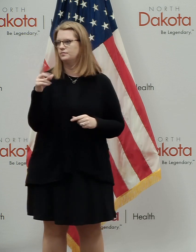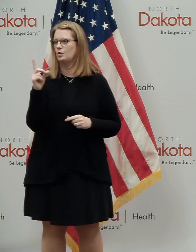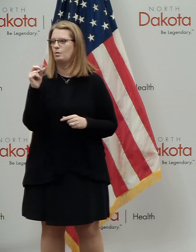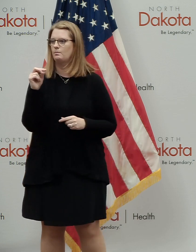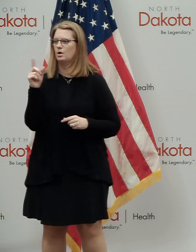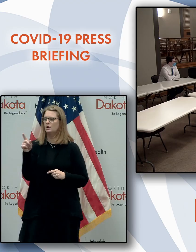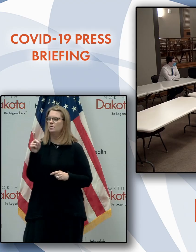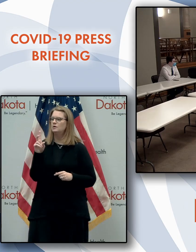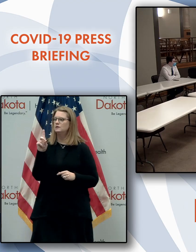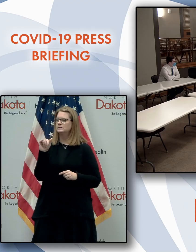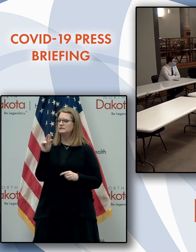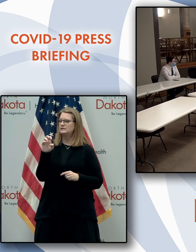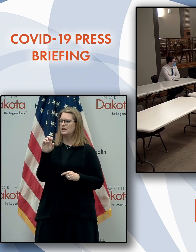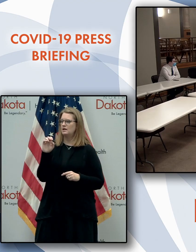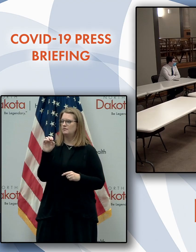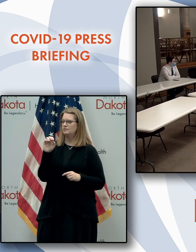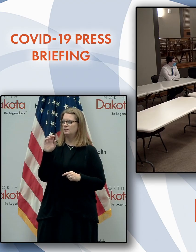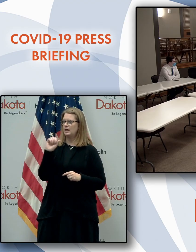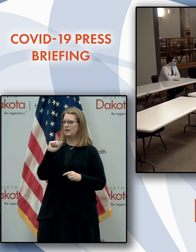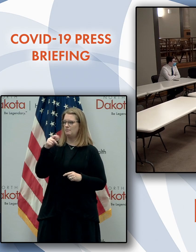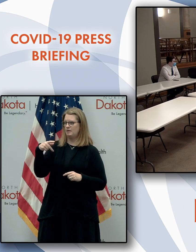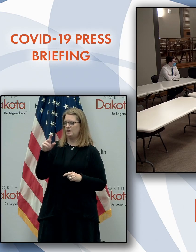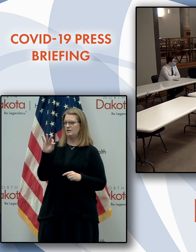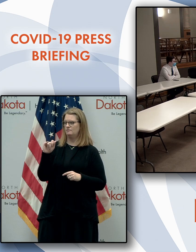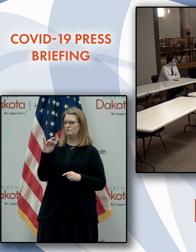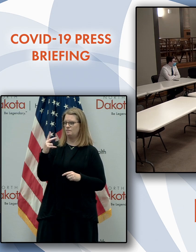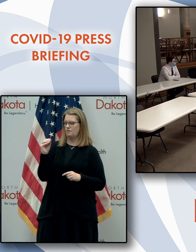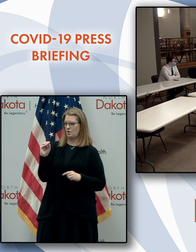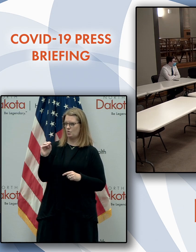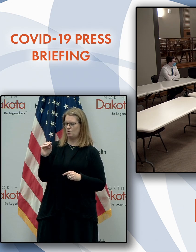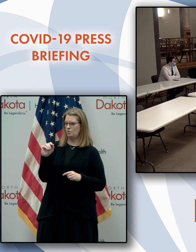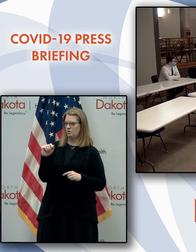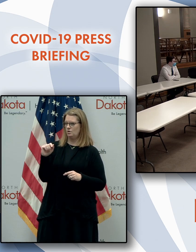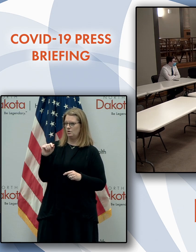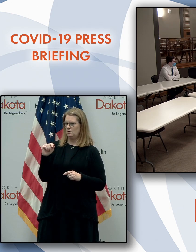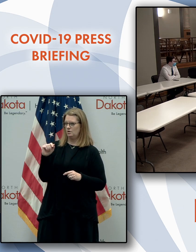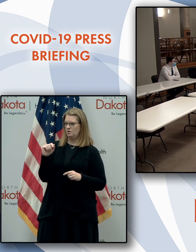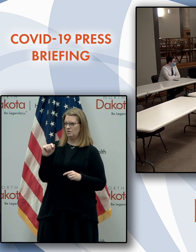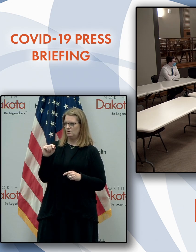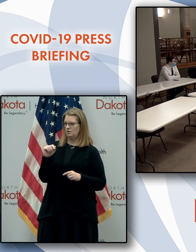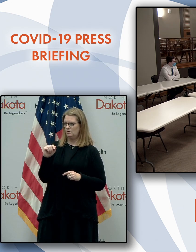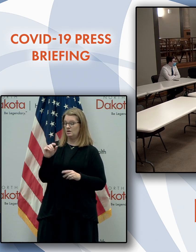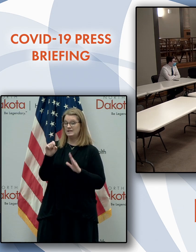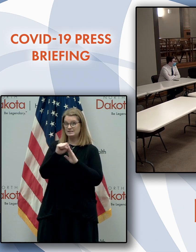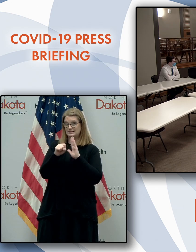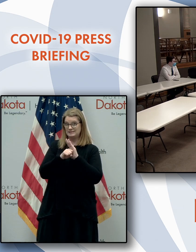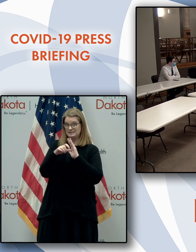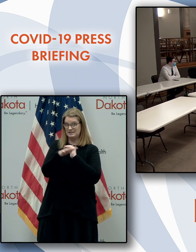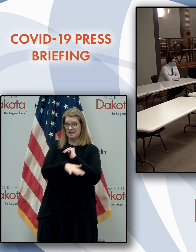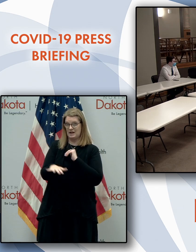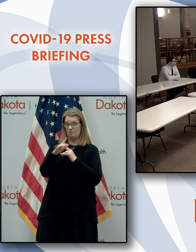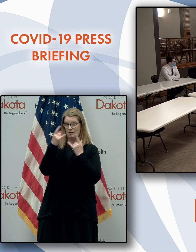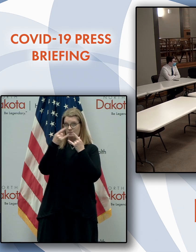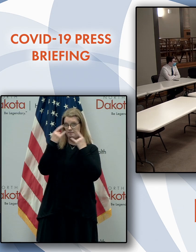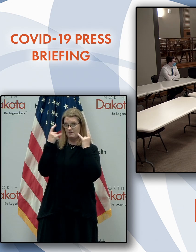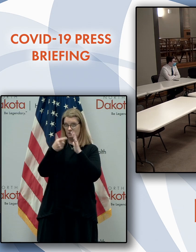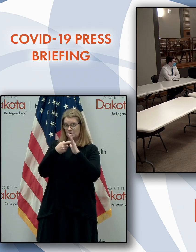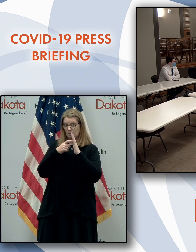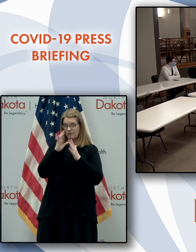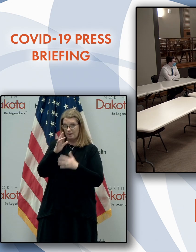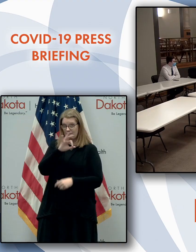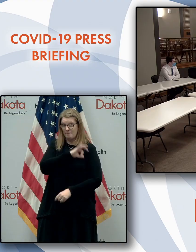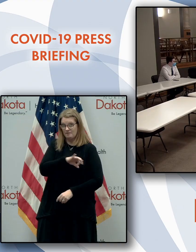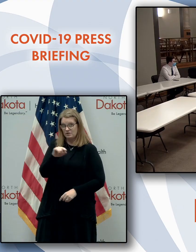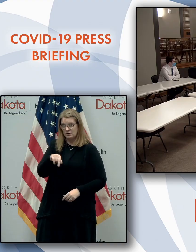One more, Dave Kolpak with the Associated Press in Fargo. Do you agree that a statewide mask mandate would not be helpful in North